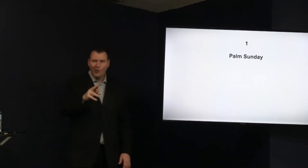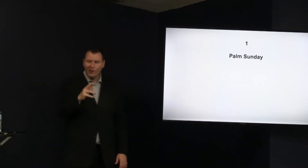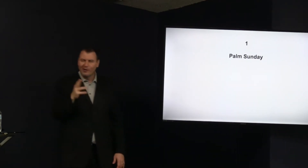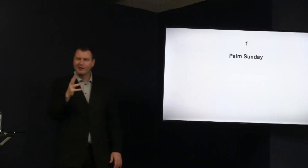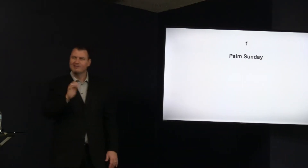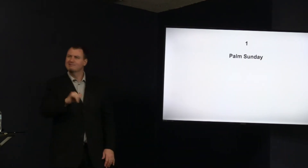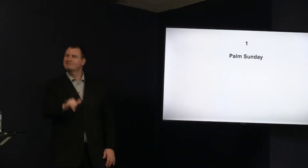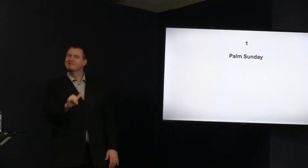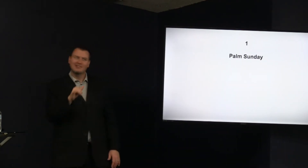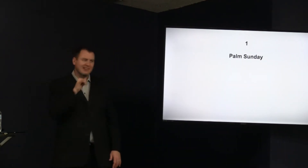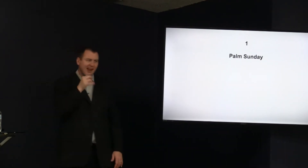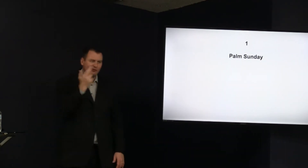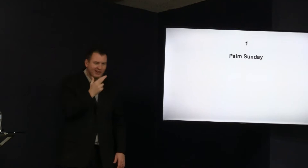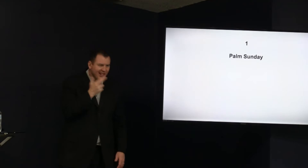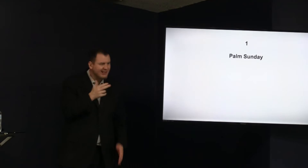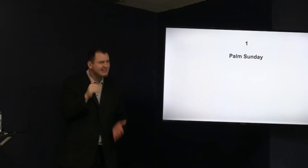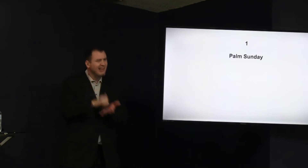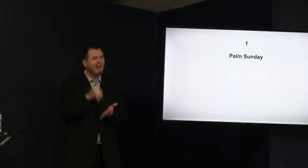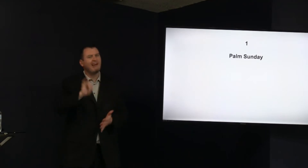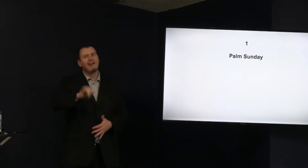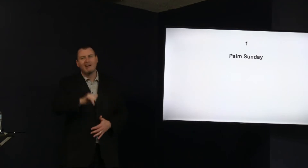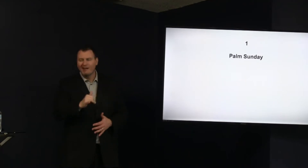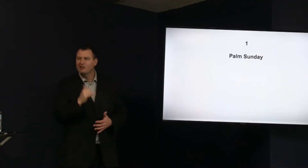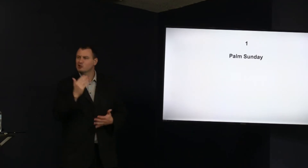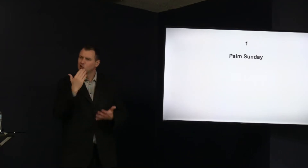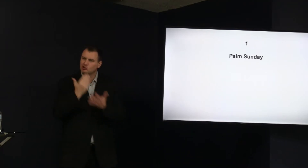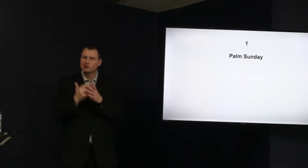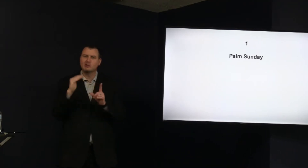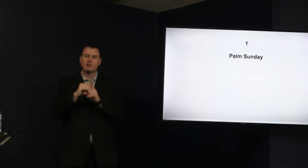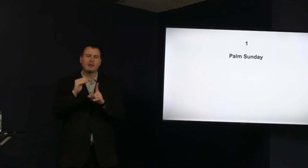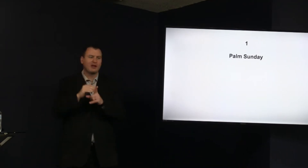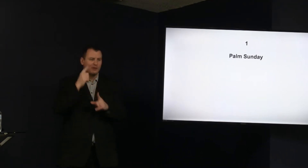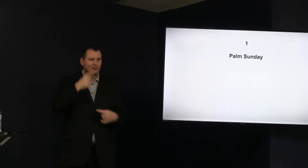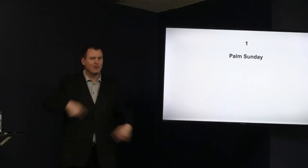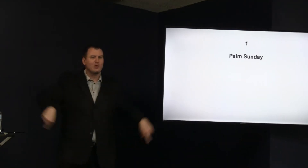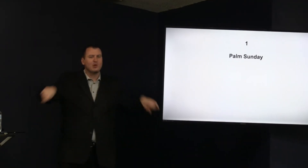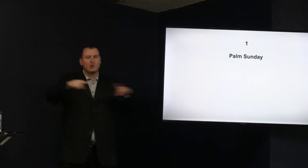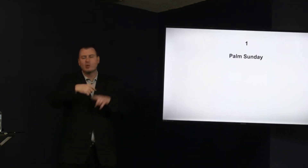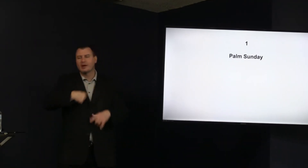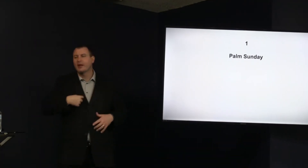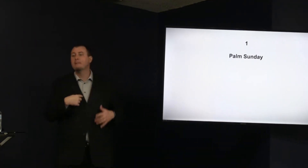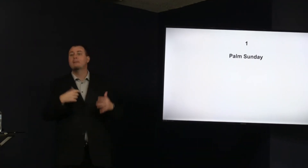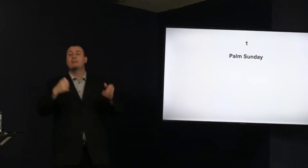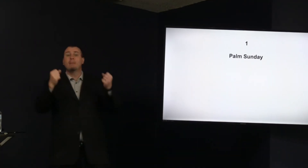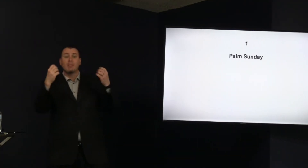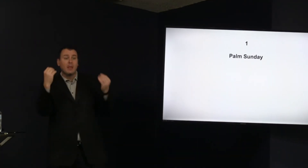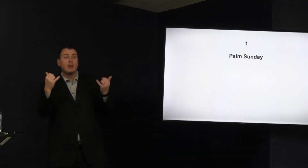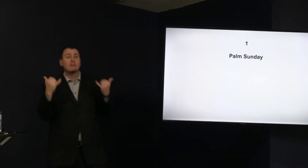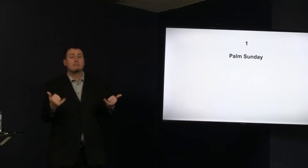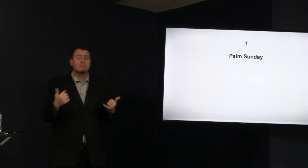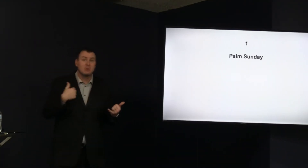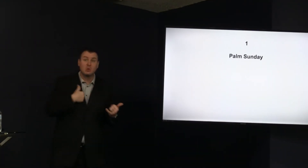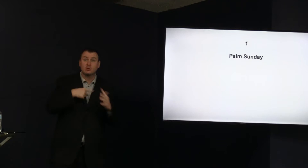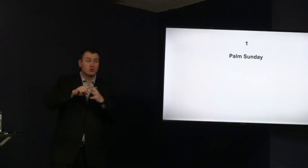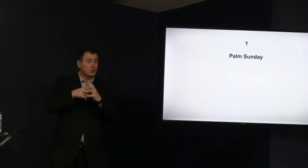I forgot that this happened, or I didn't realize that this happened. And so it's a good reminder for you and I.